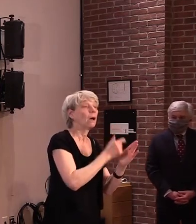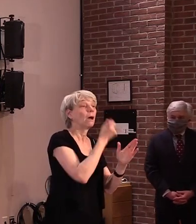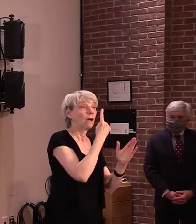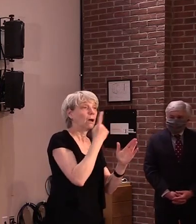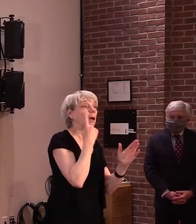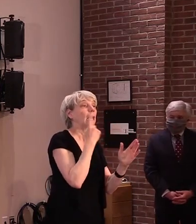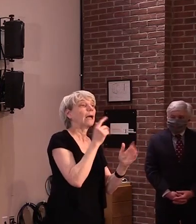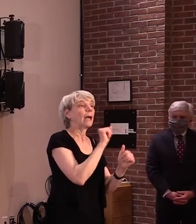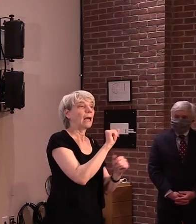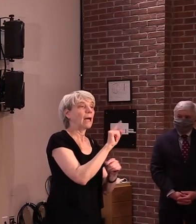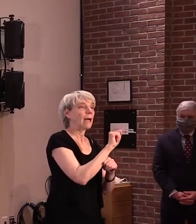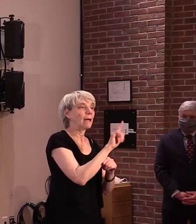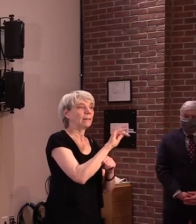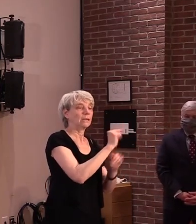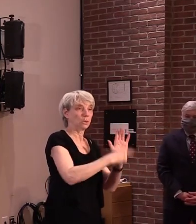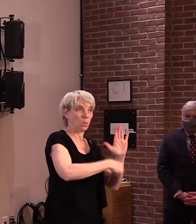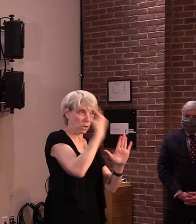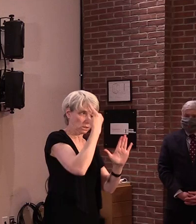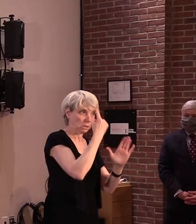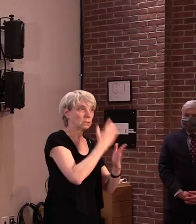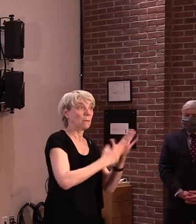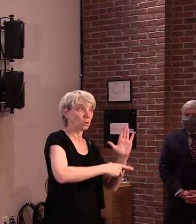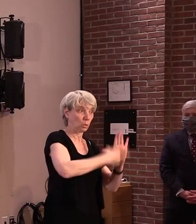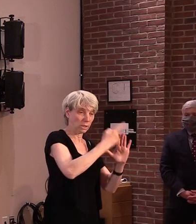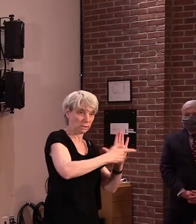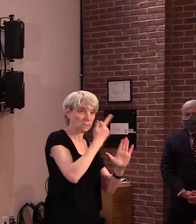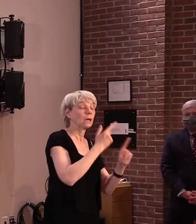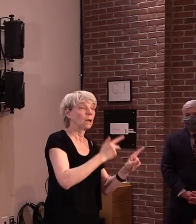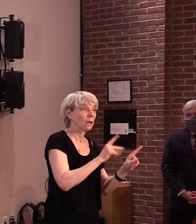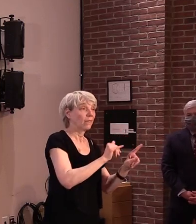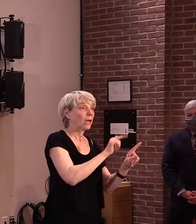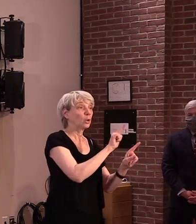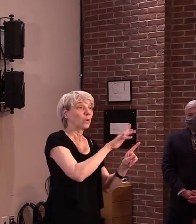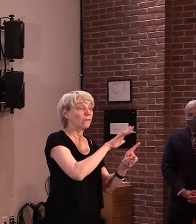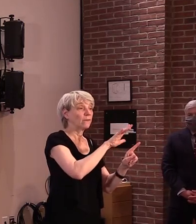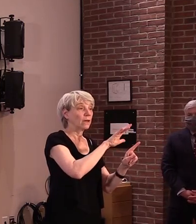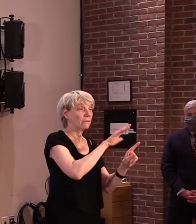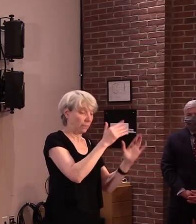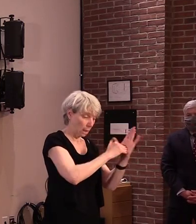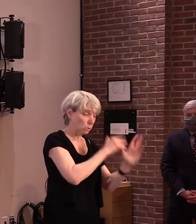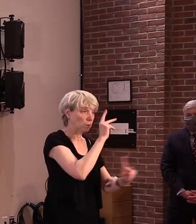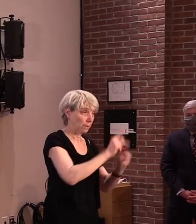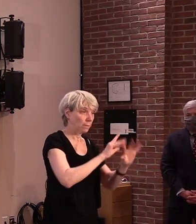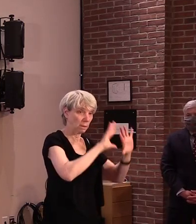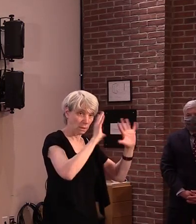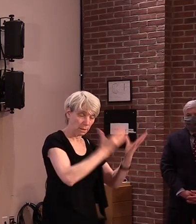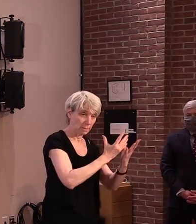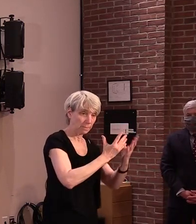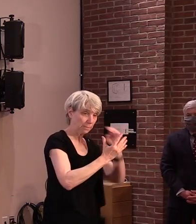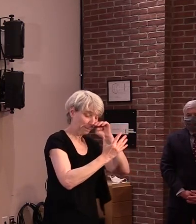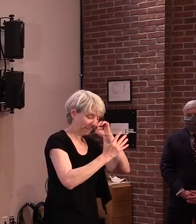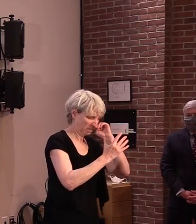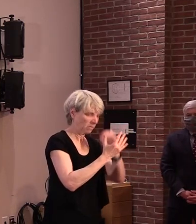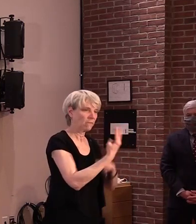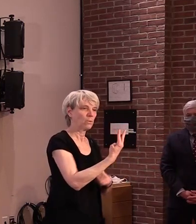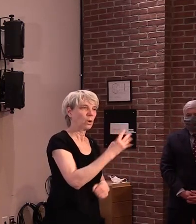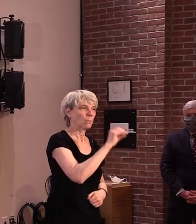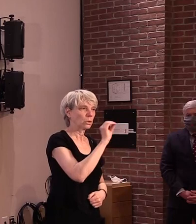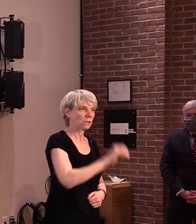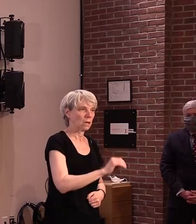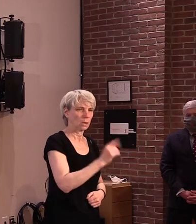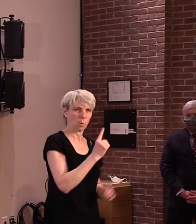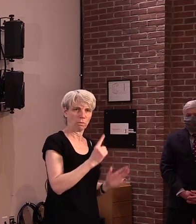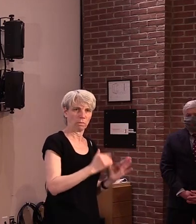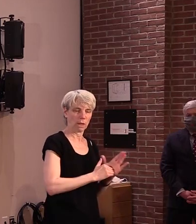repetitive tests. And out of the 25,000, about 4% of those, around 1,000,